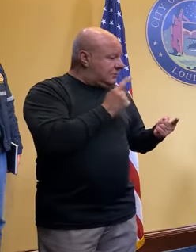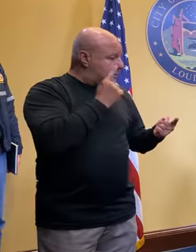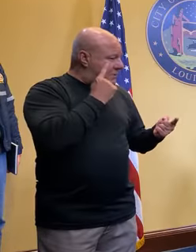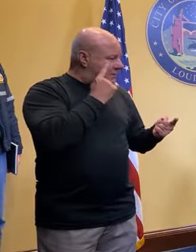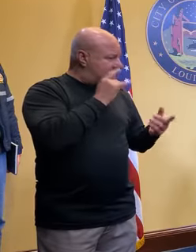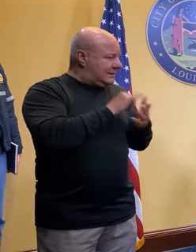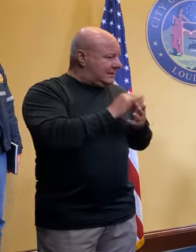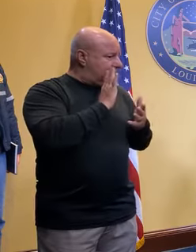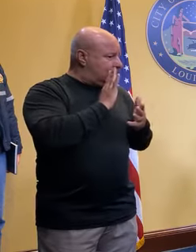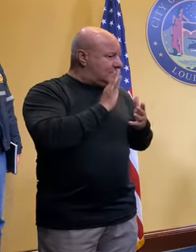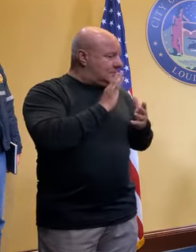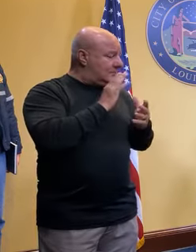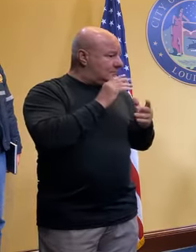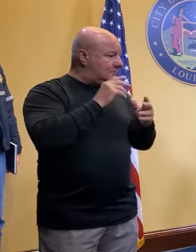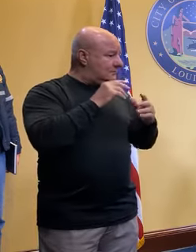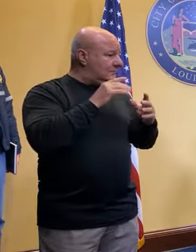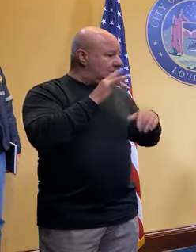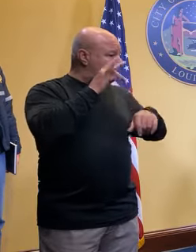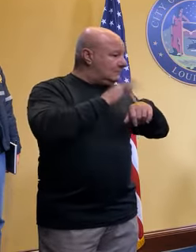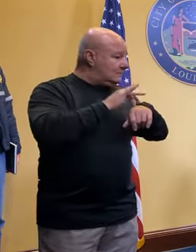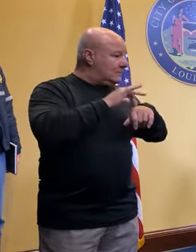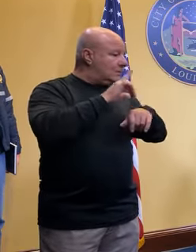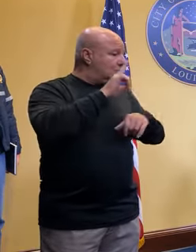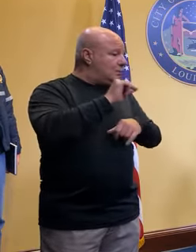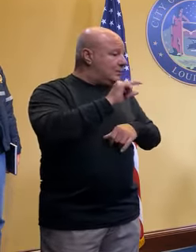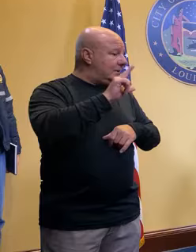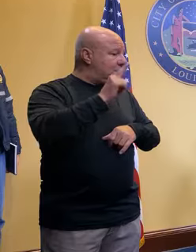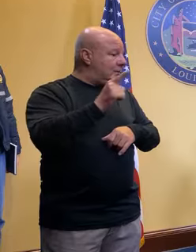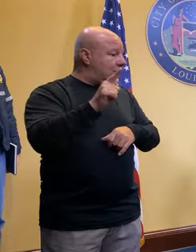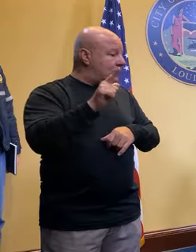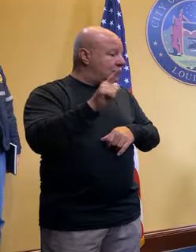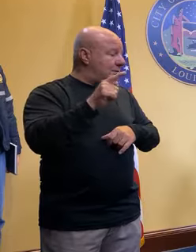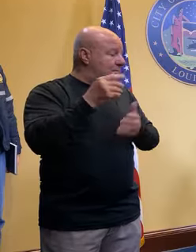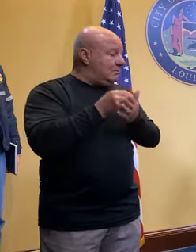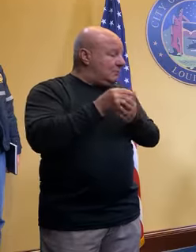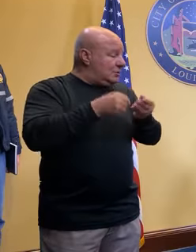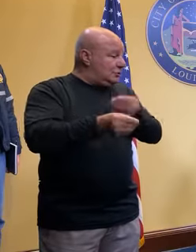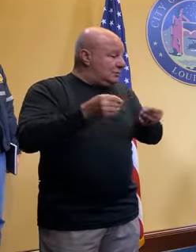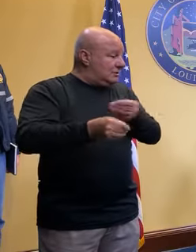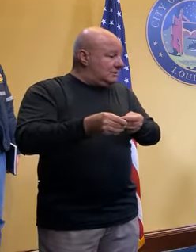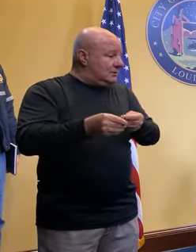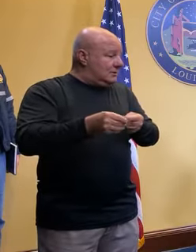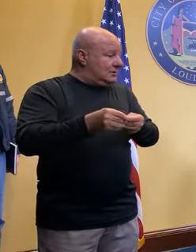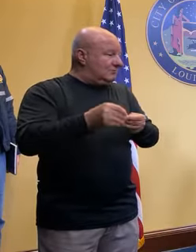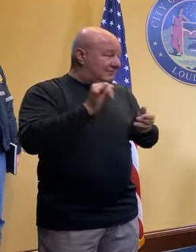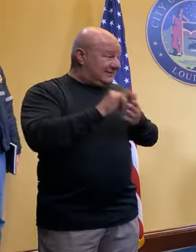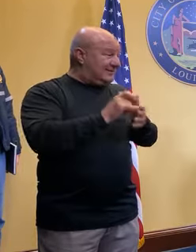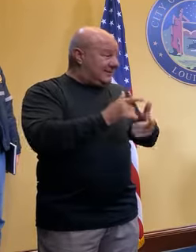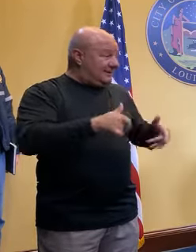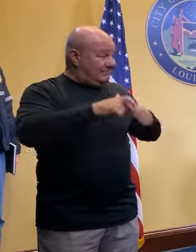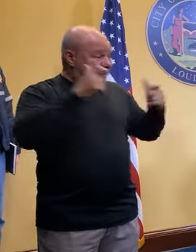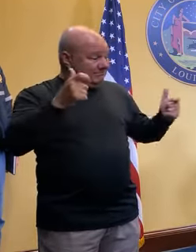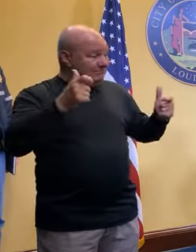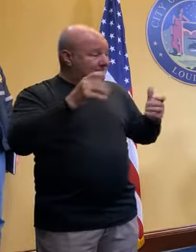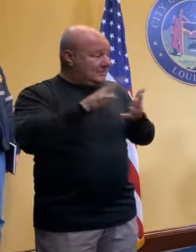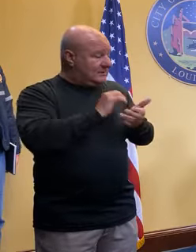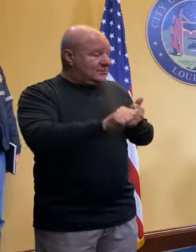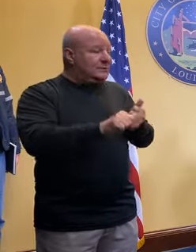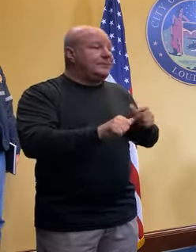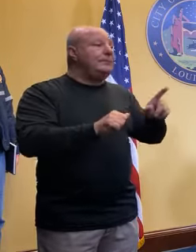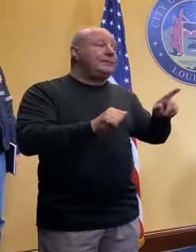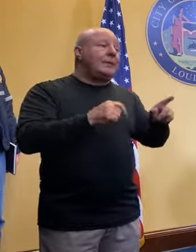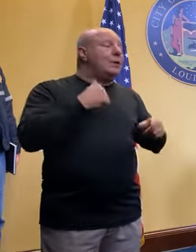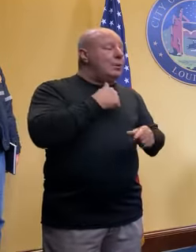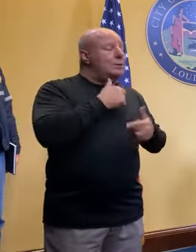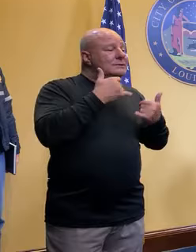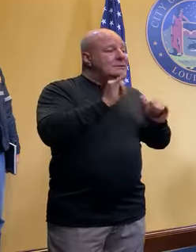into 2021 budget considerations? I mean, is it that massive, the damage we're looking at? Well, we're still assessing damage